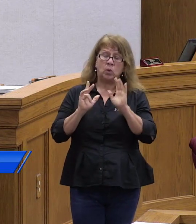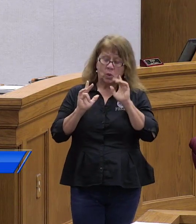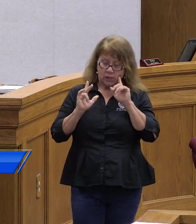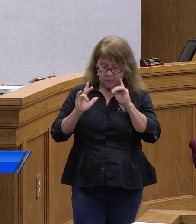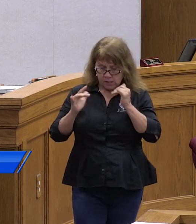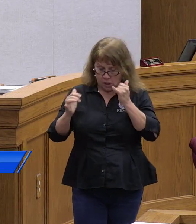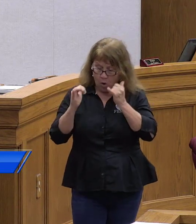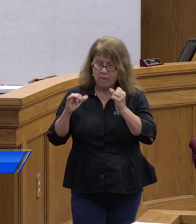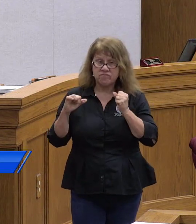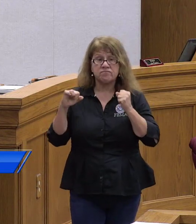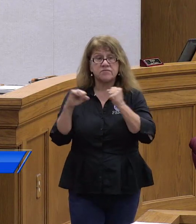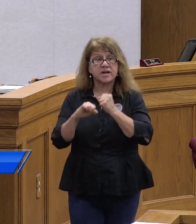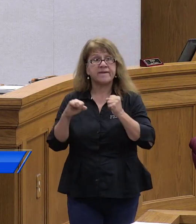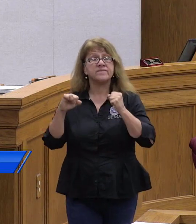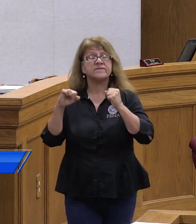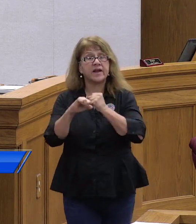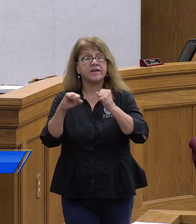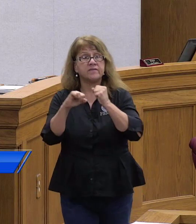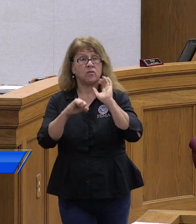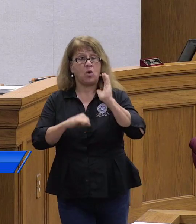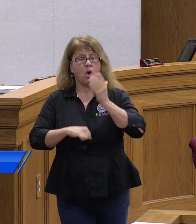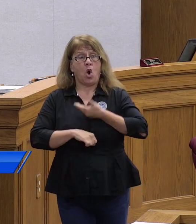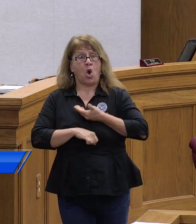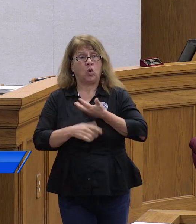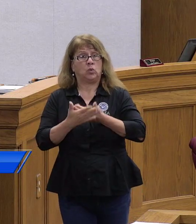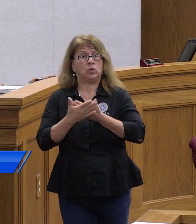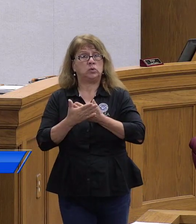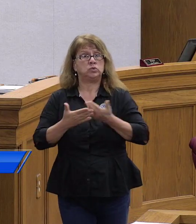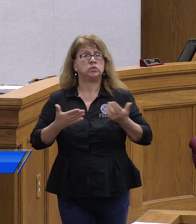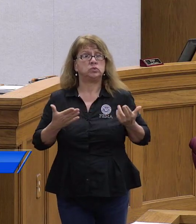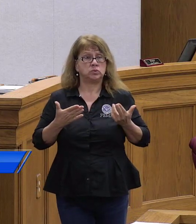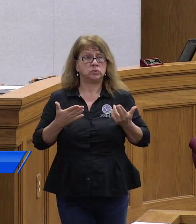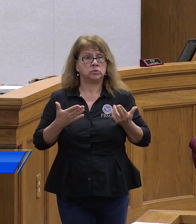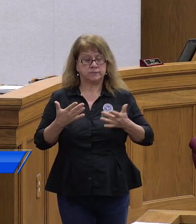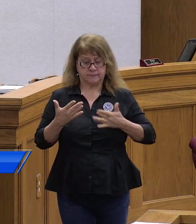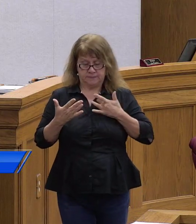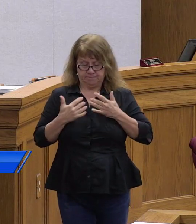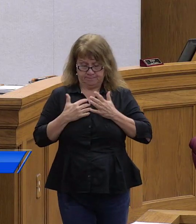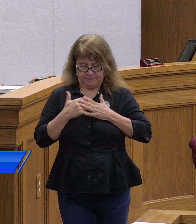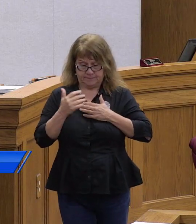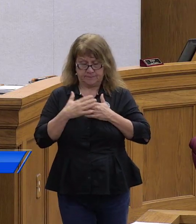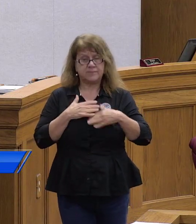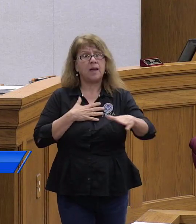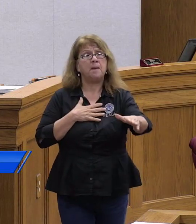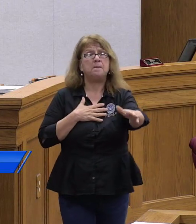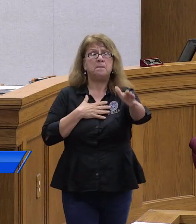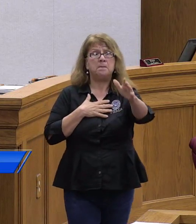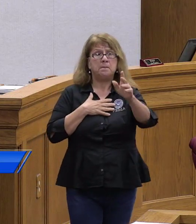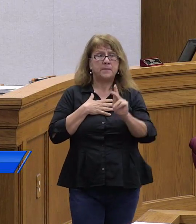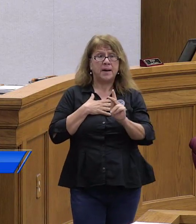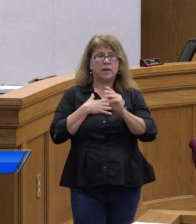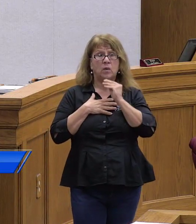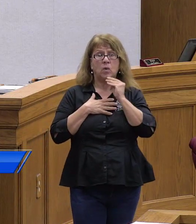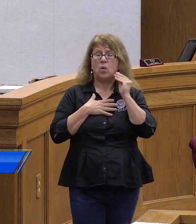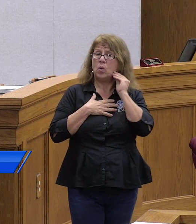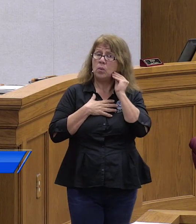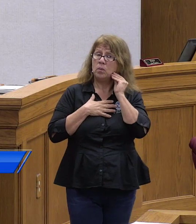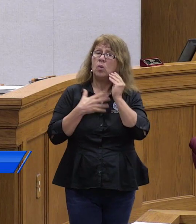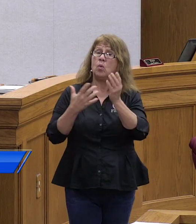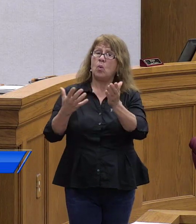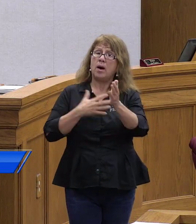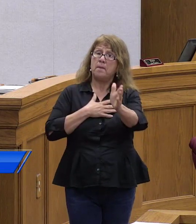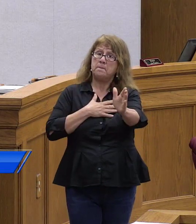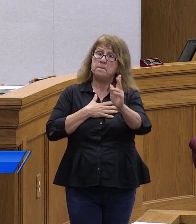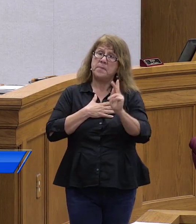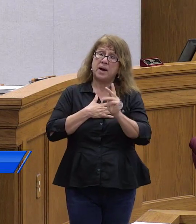and fight for every resource we can get so that people do feel comfortable coming home, because we want you to come home.